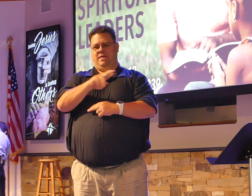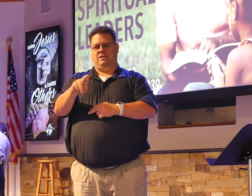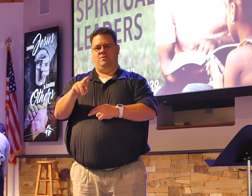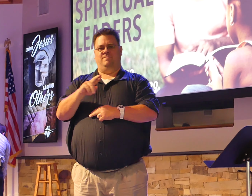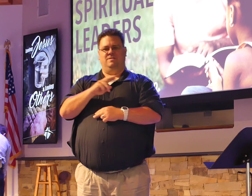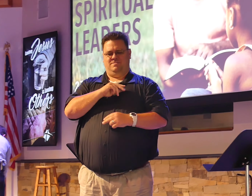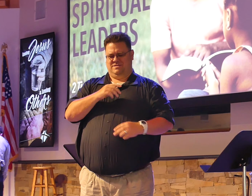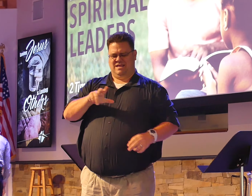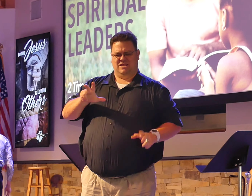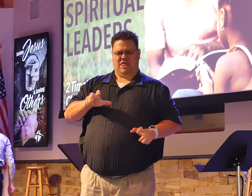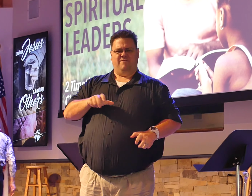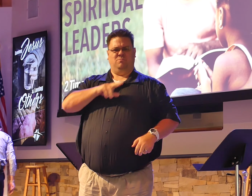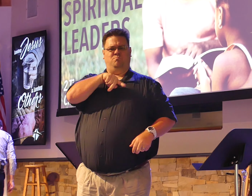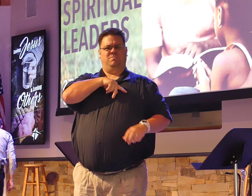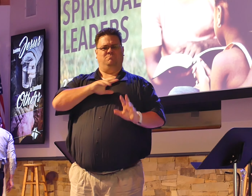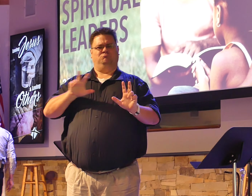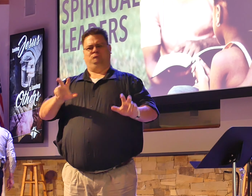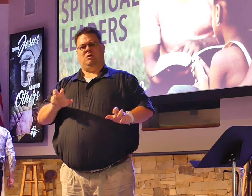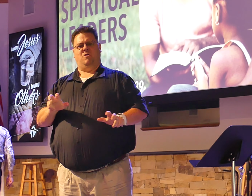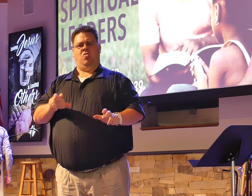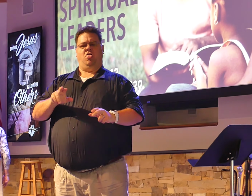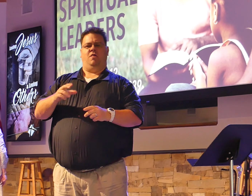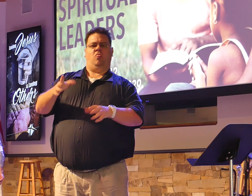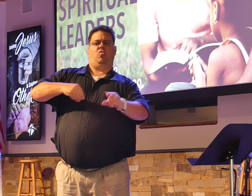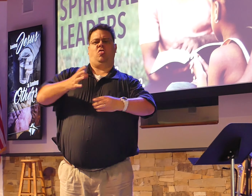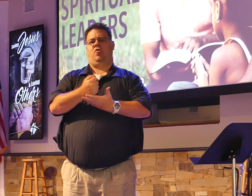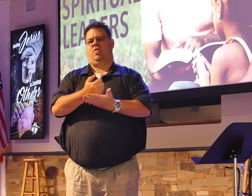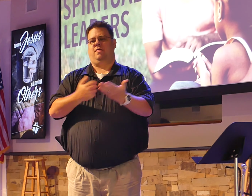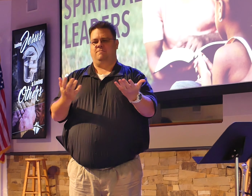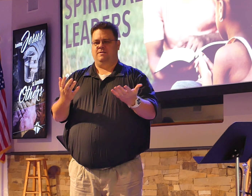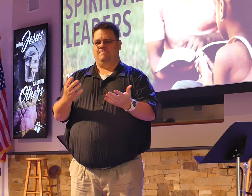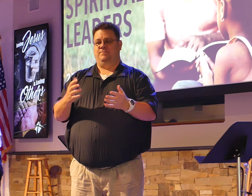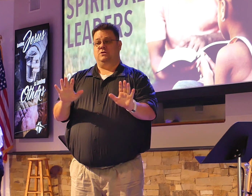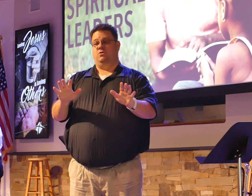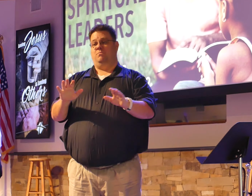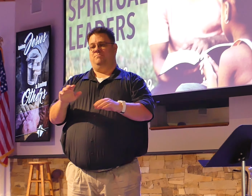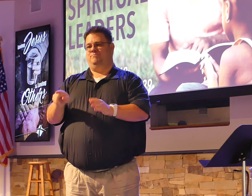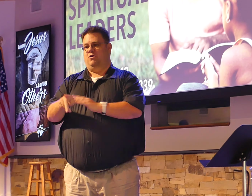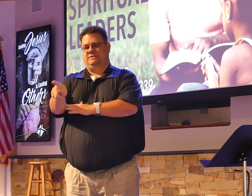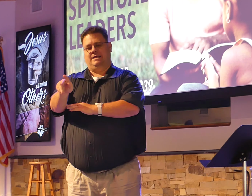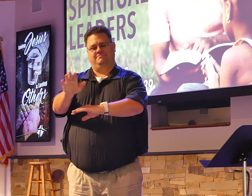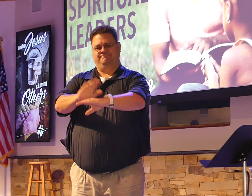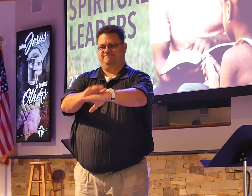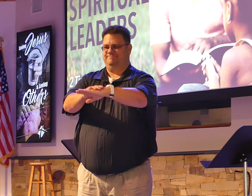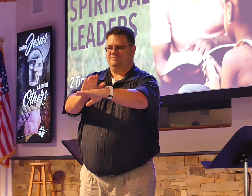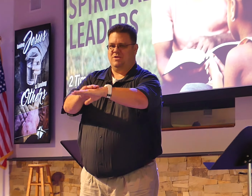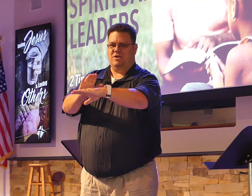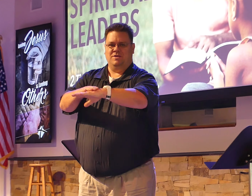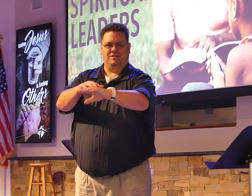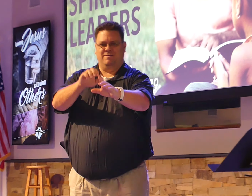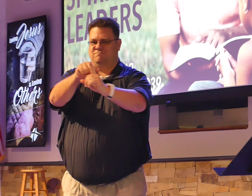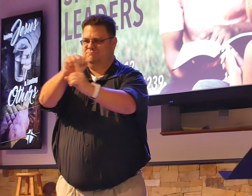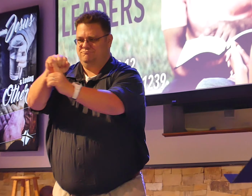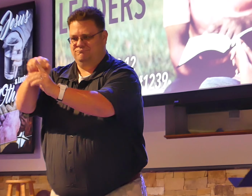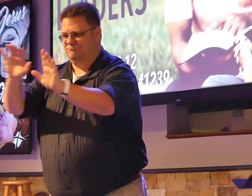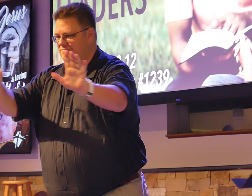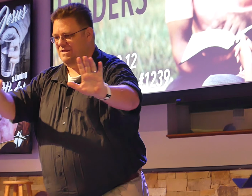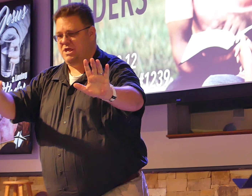after Paul warns Timothy about these religious scammers, Paul basically points to himself and he reminds Timothy